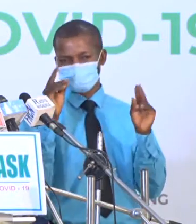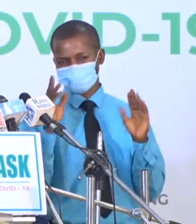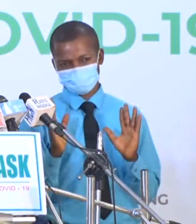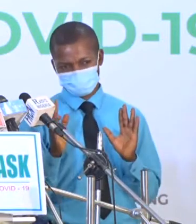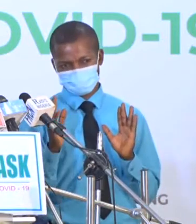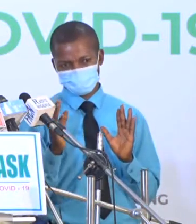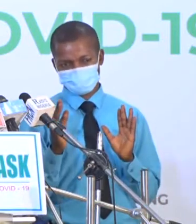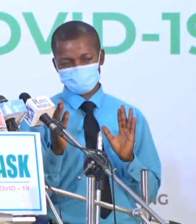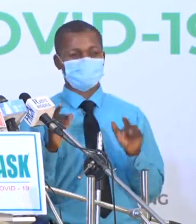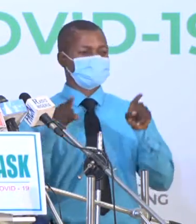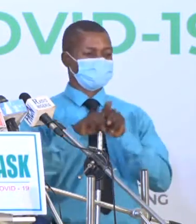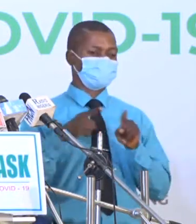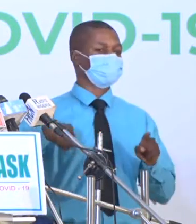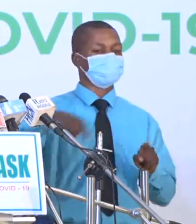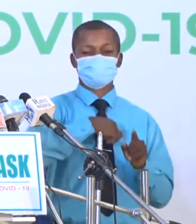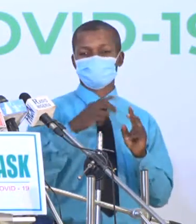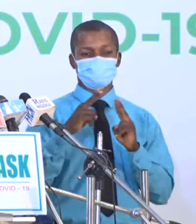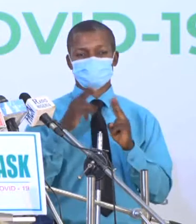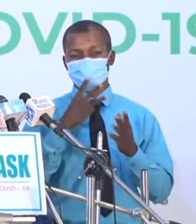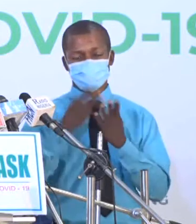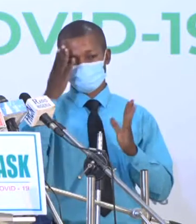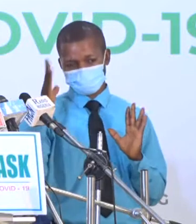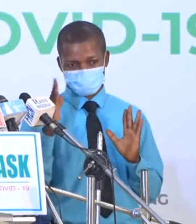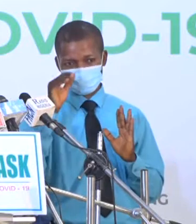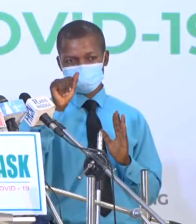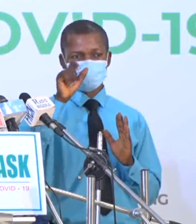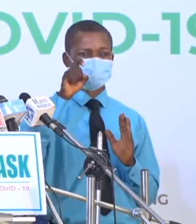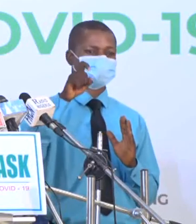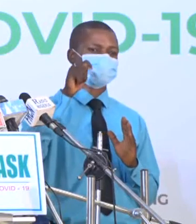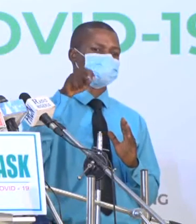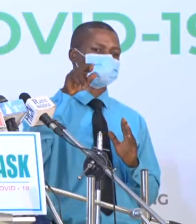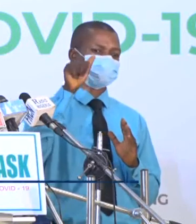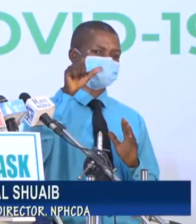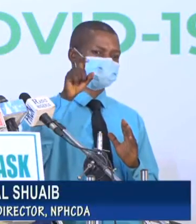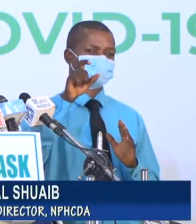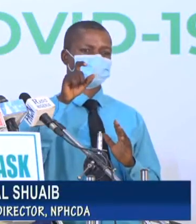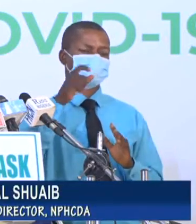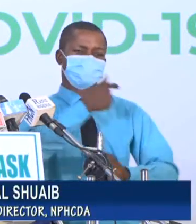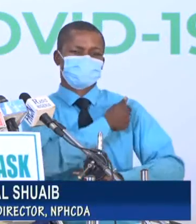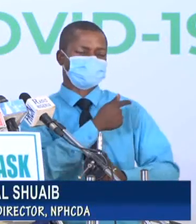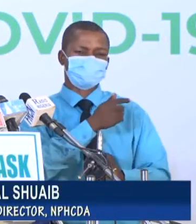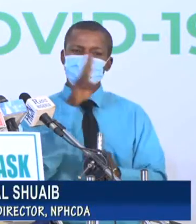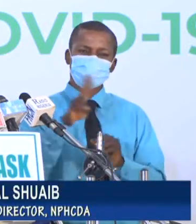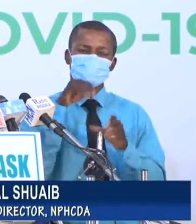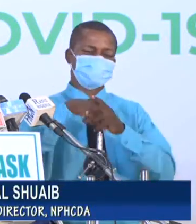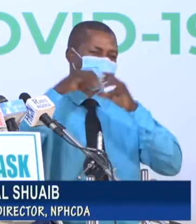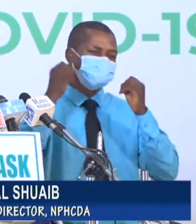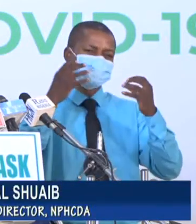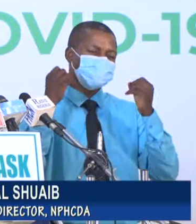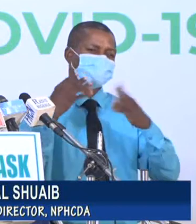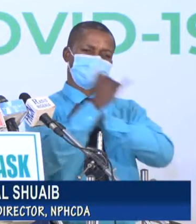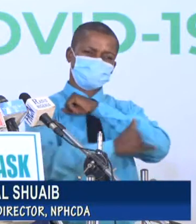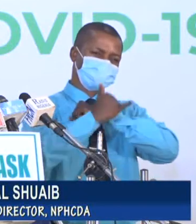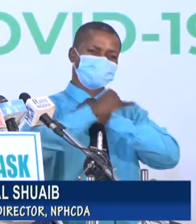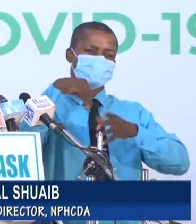As you very well know, the AstraZeneca vaccine is being used in many parts of the world. Even after